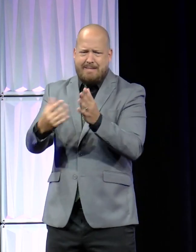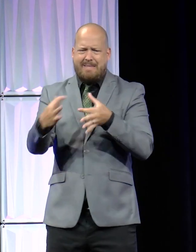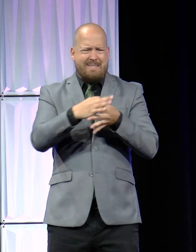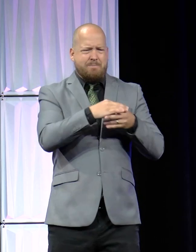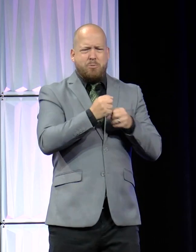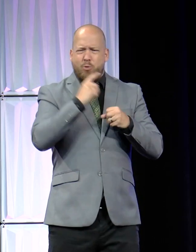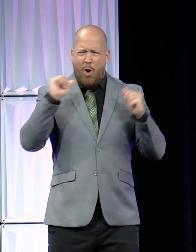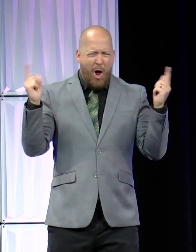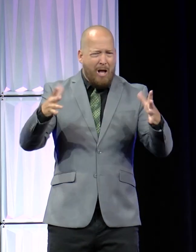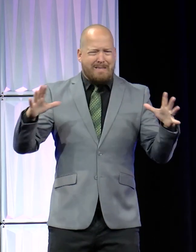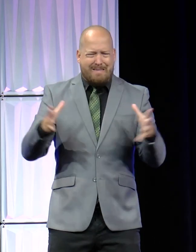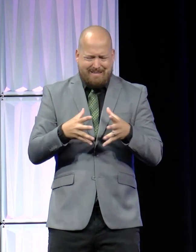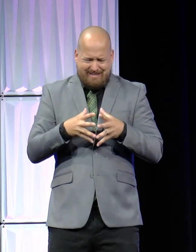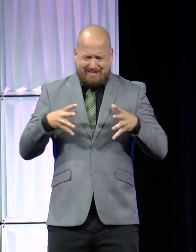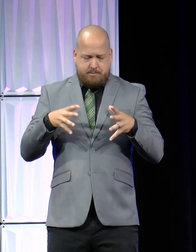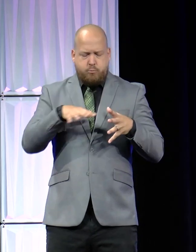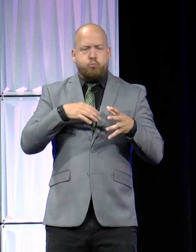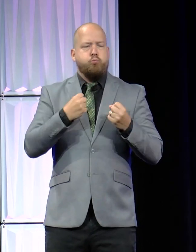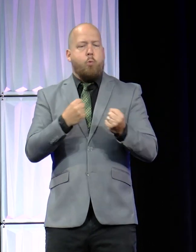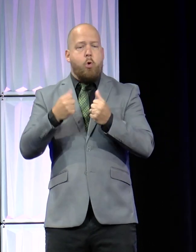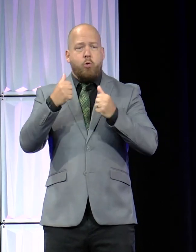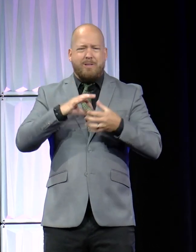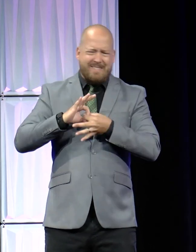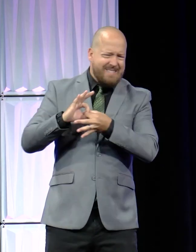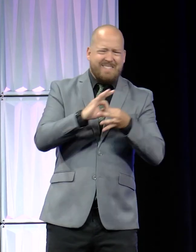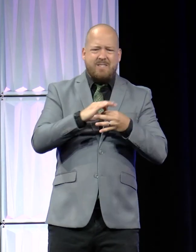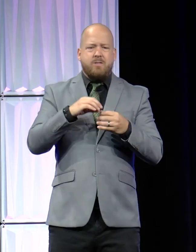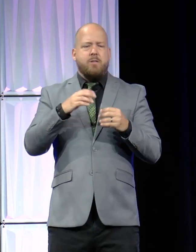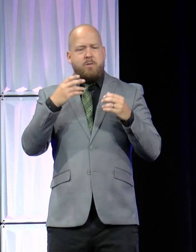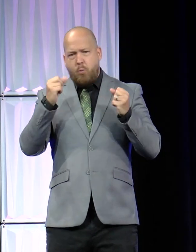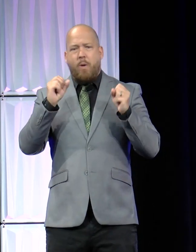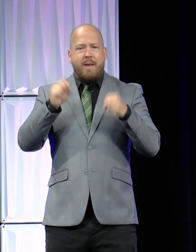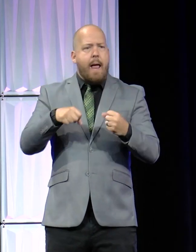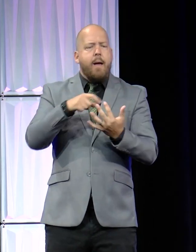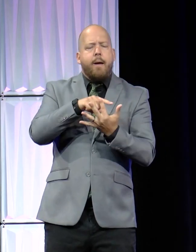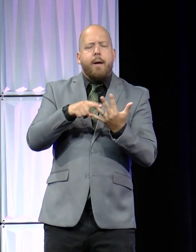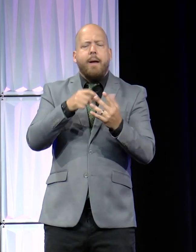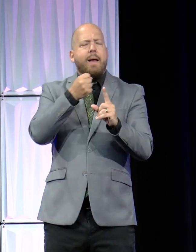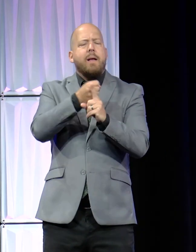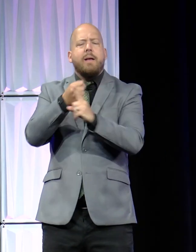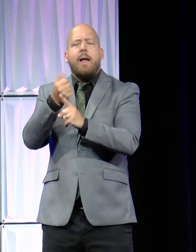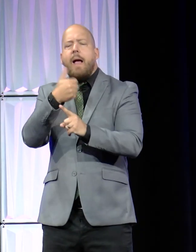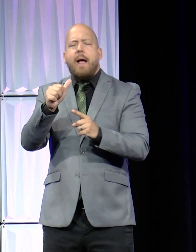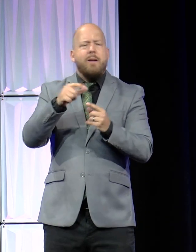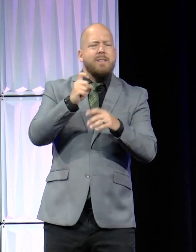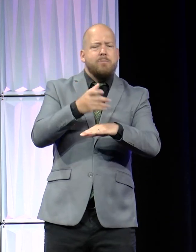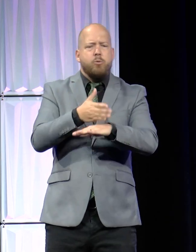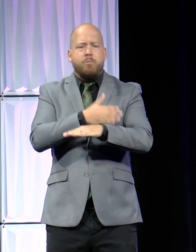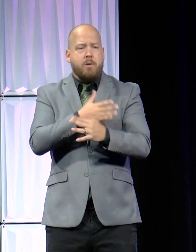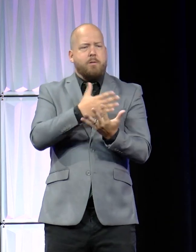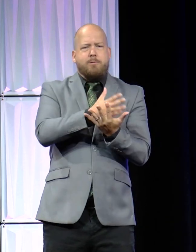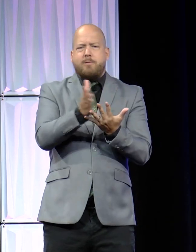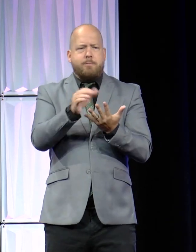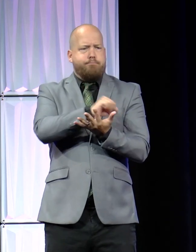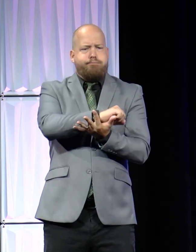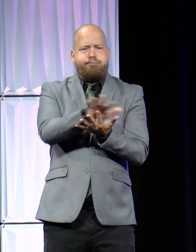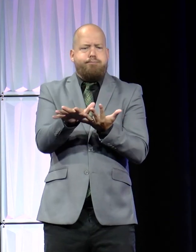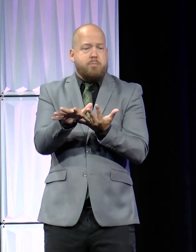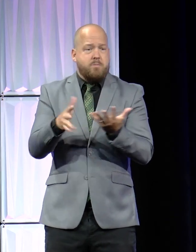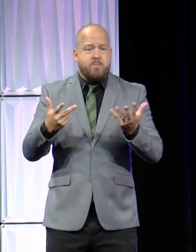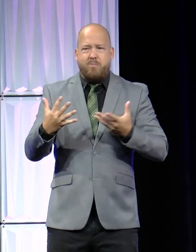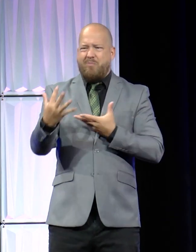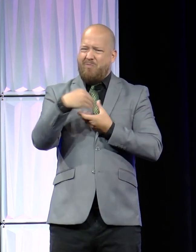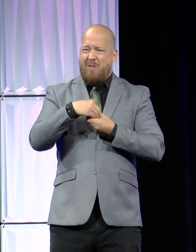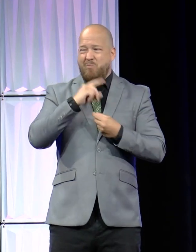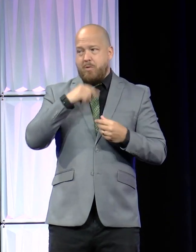together across sectors, across all levels of government, if we are to effectively tackle this scourge. And so it is with